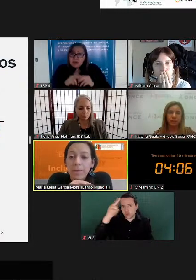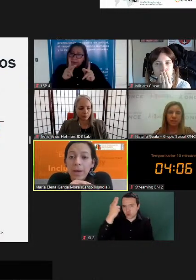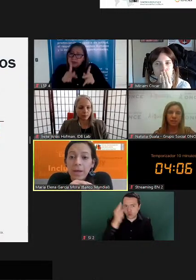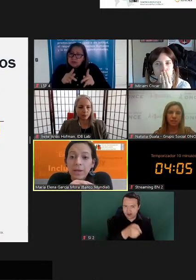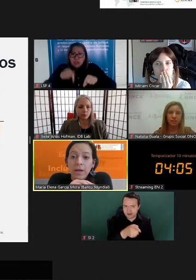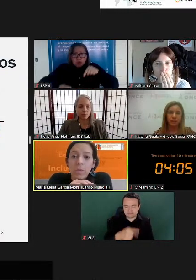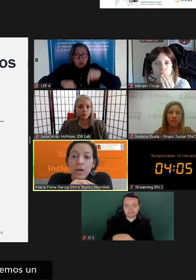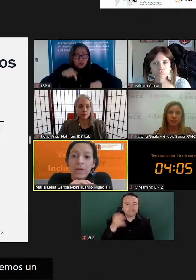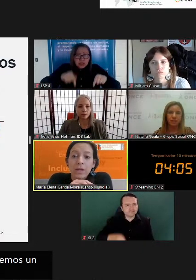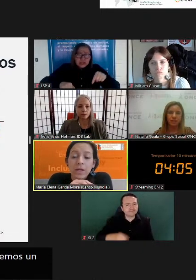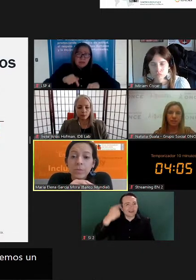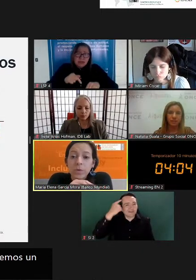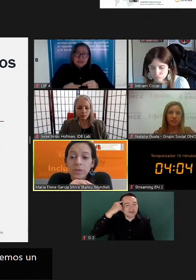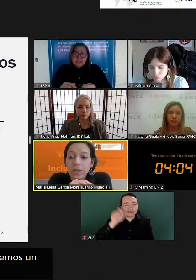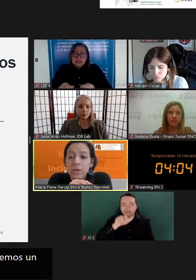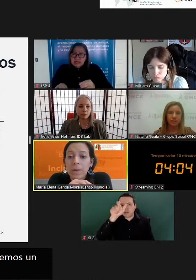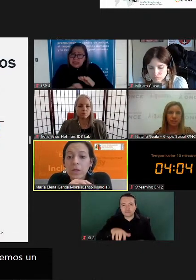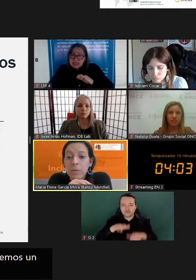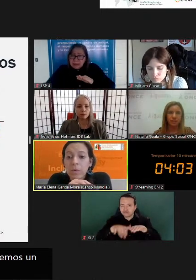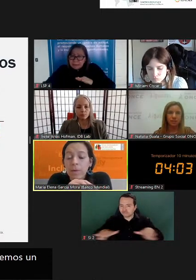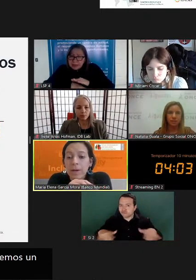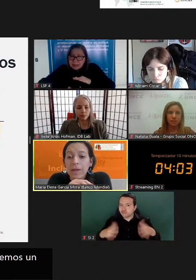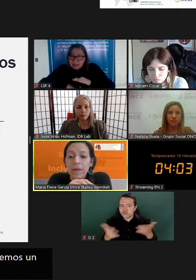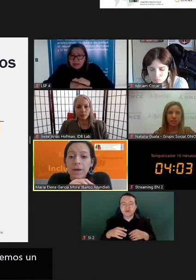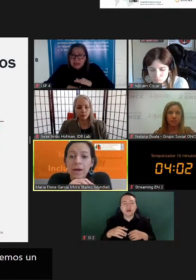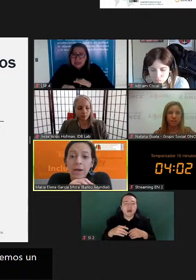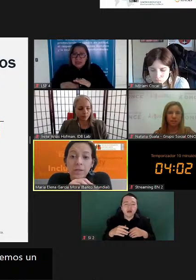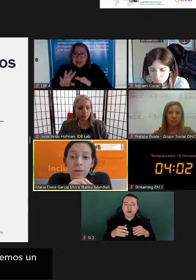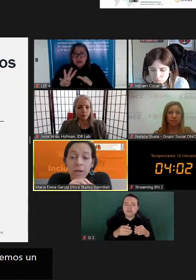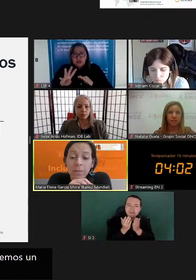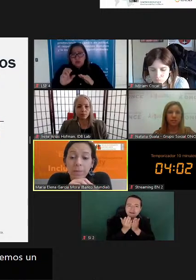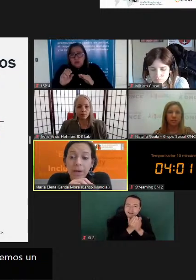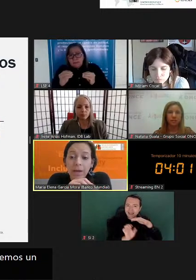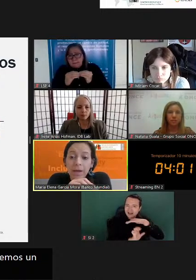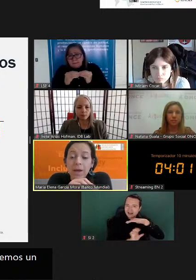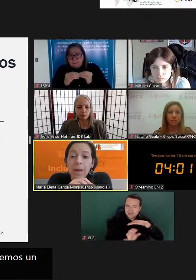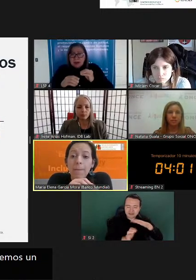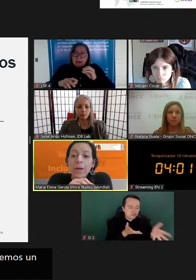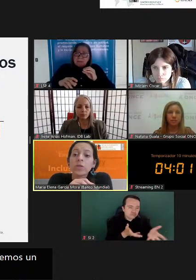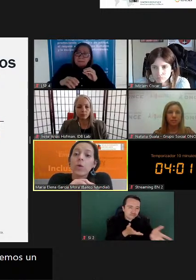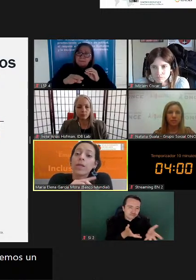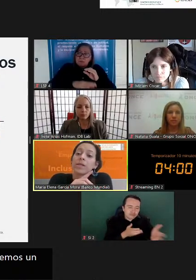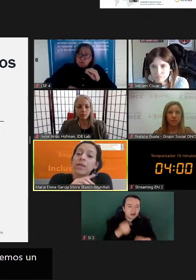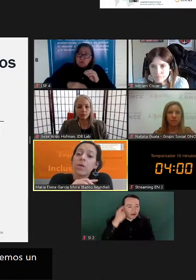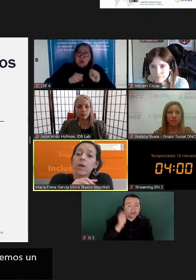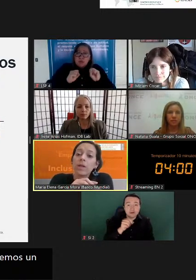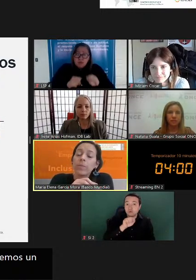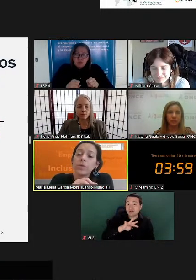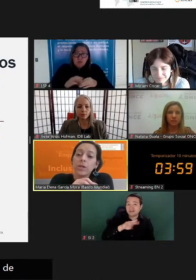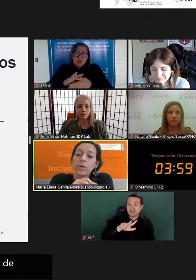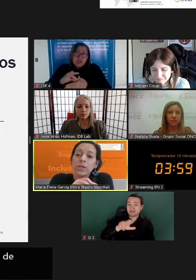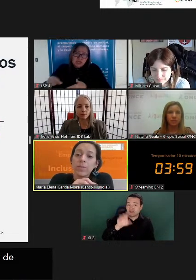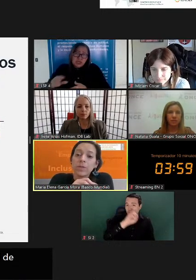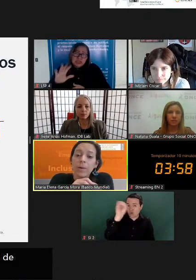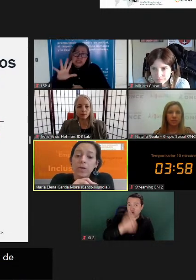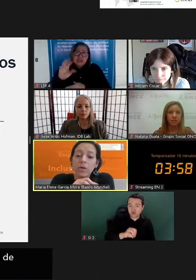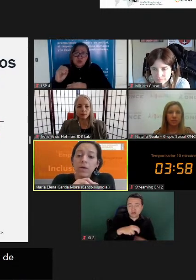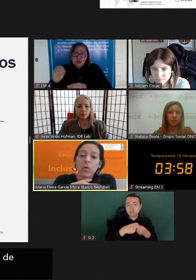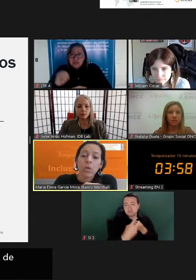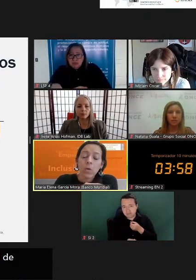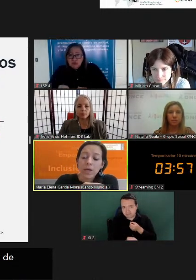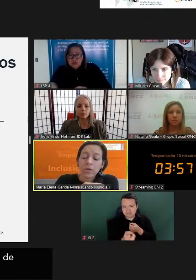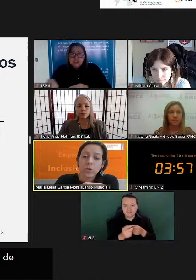if we have a student with a disability in elementary school they have 43 percent more probability